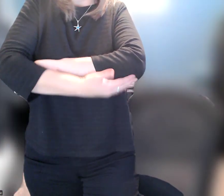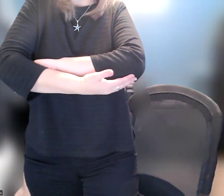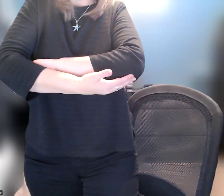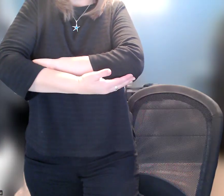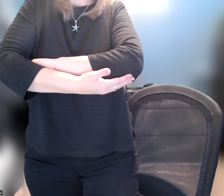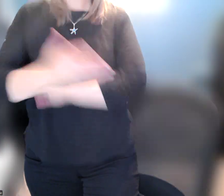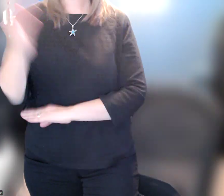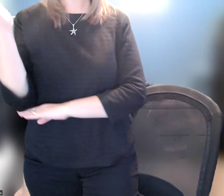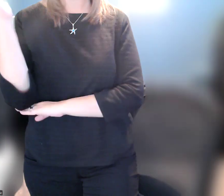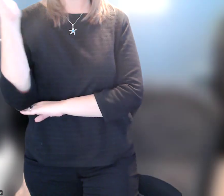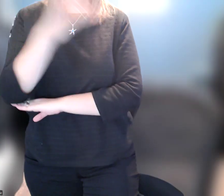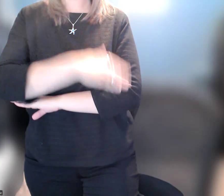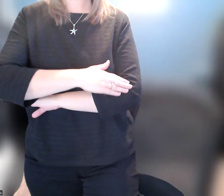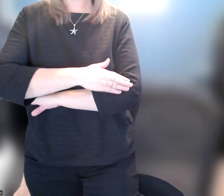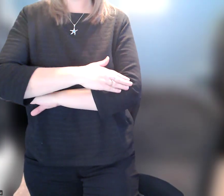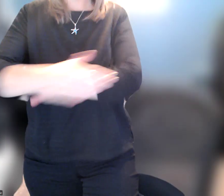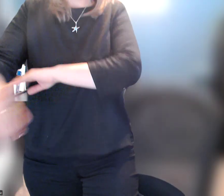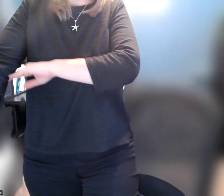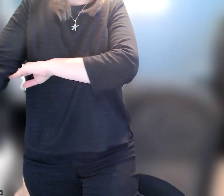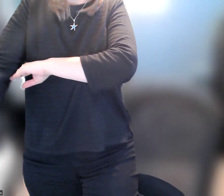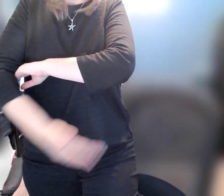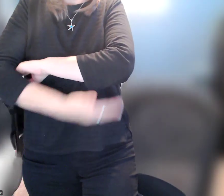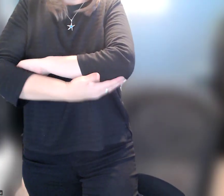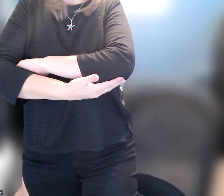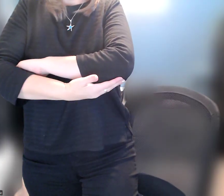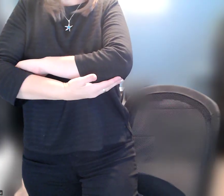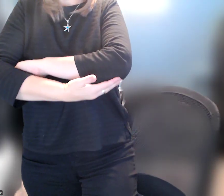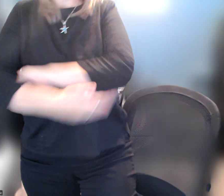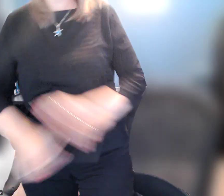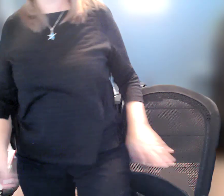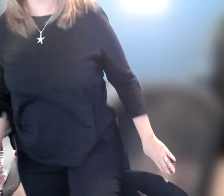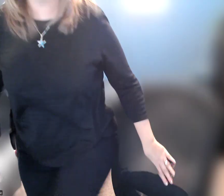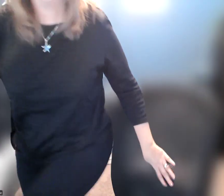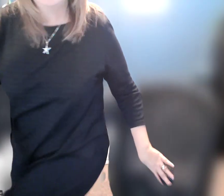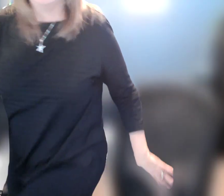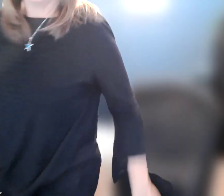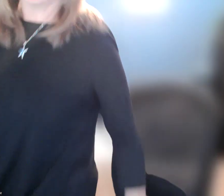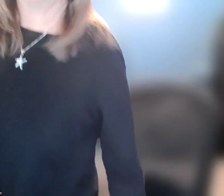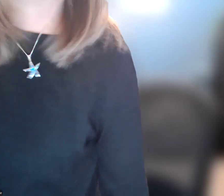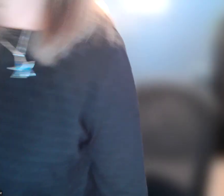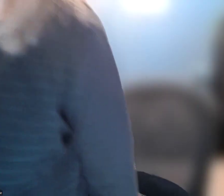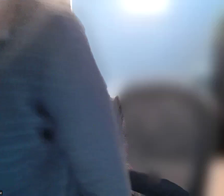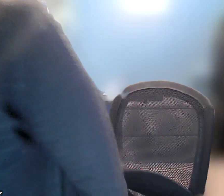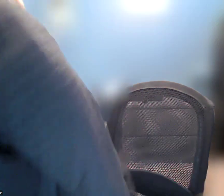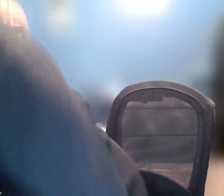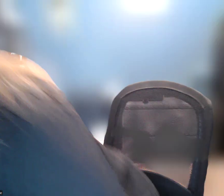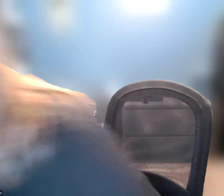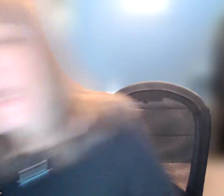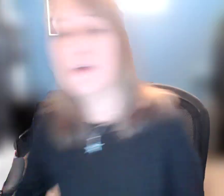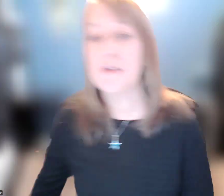All night. So all day, all night. All right. So now we're going to sign every